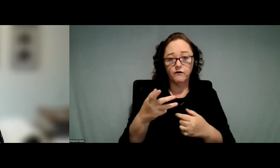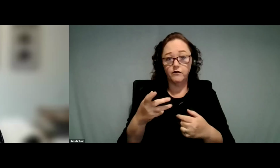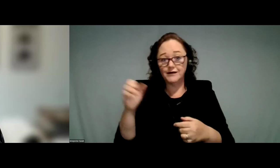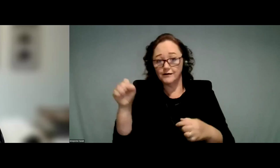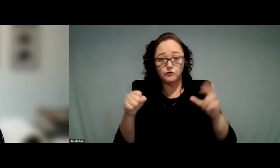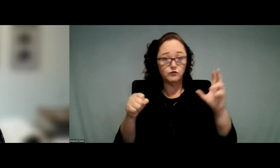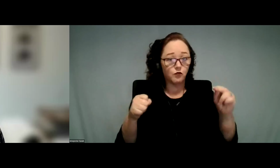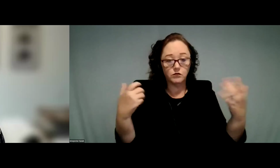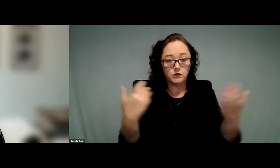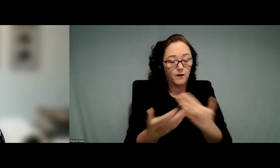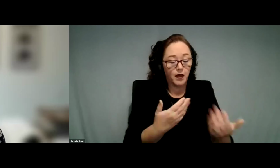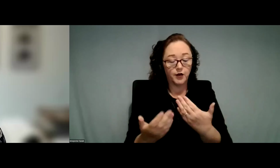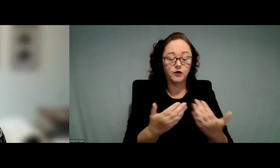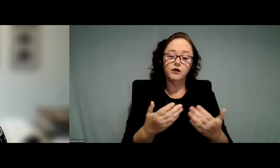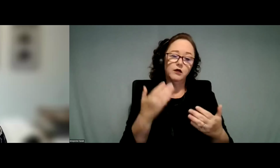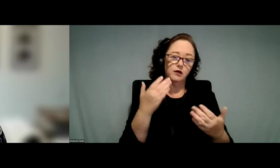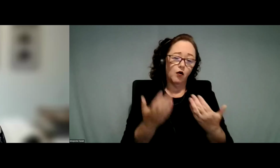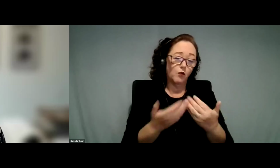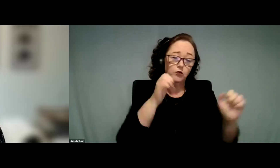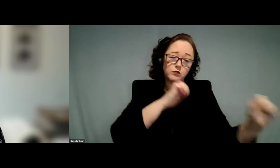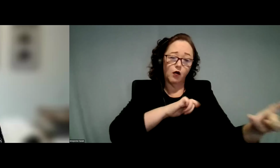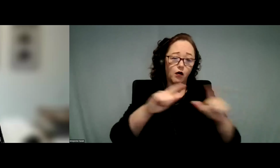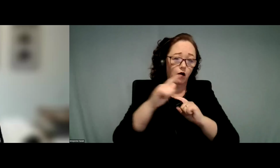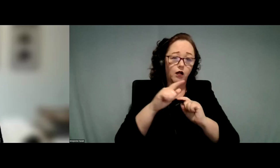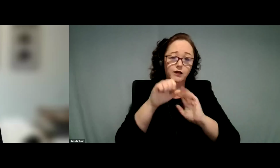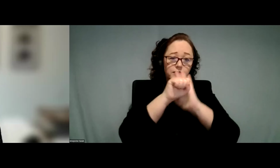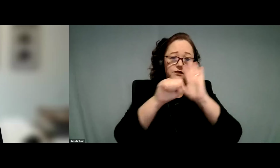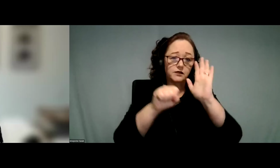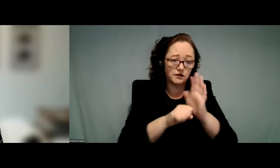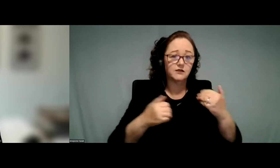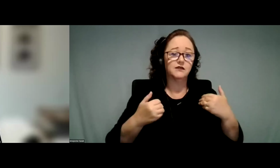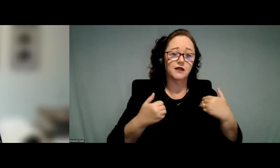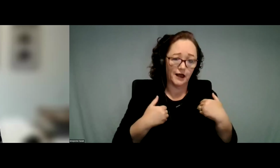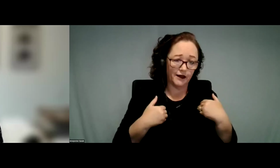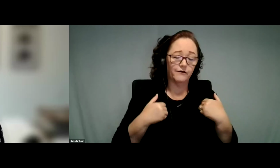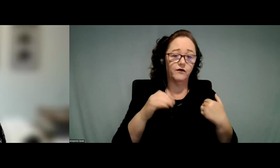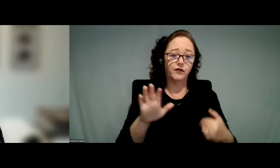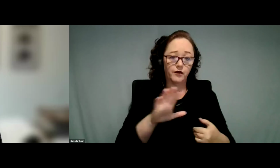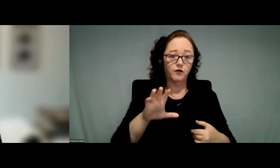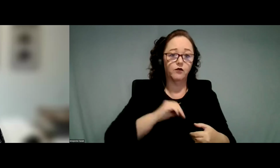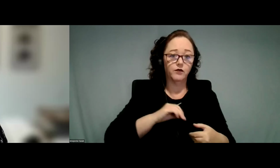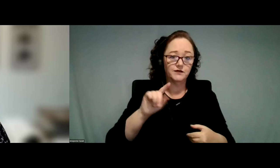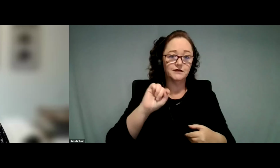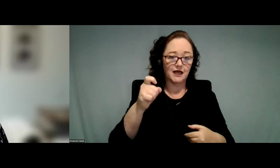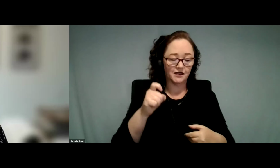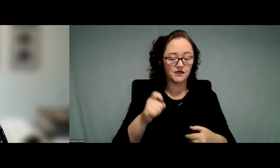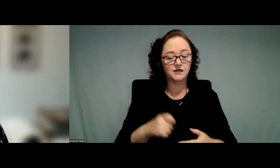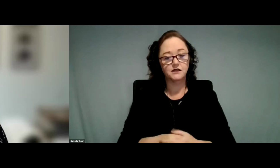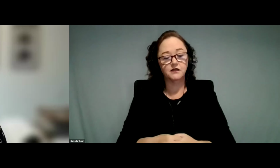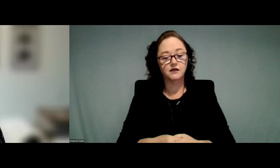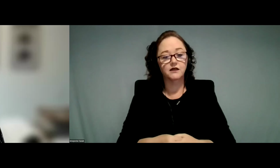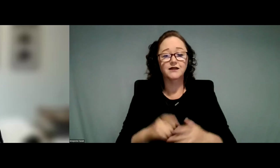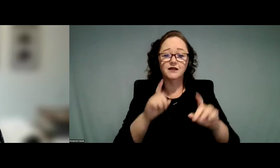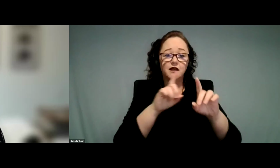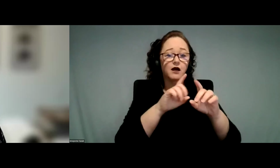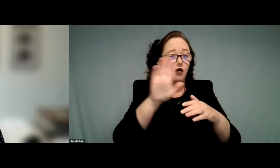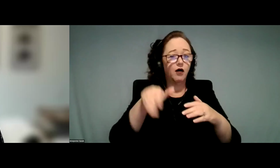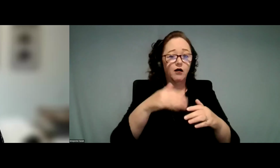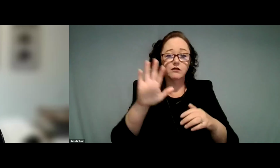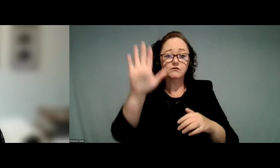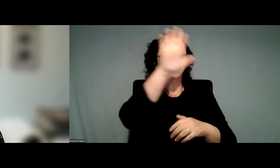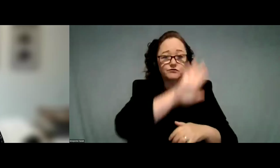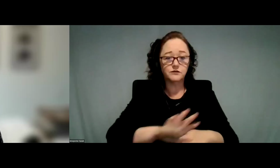nation has a sales tax system. States kind of operate like fiefdoms. They have different rules about sales tax